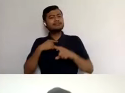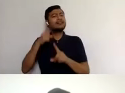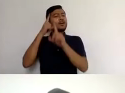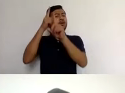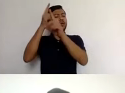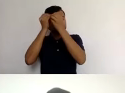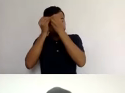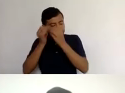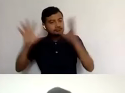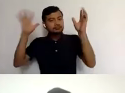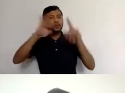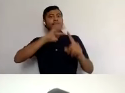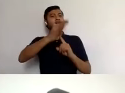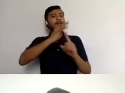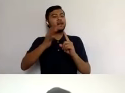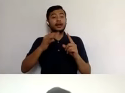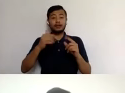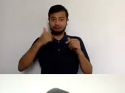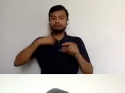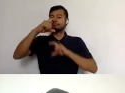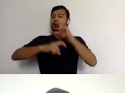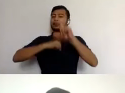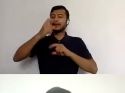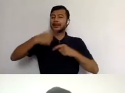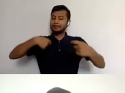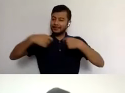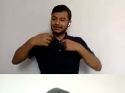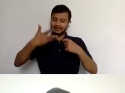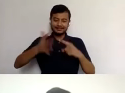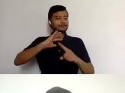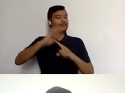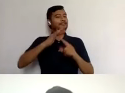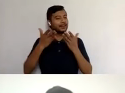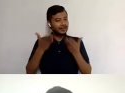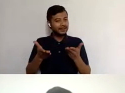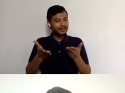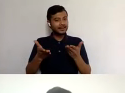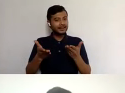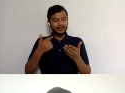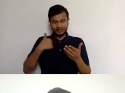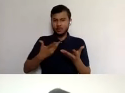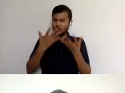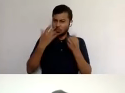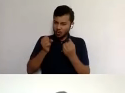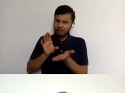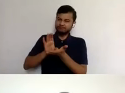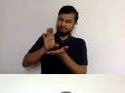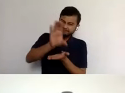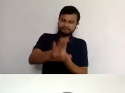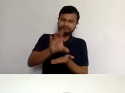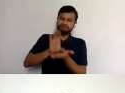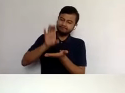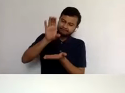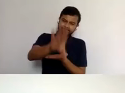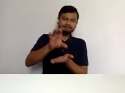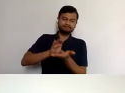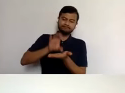broadband business. We continue to make multibillion-dollar investments in expanding the reach of fiber.